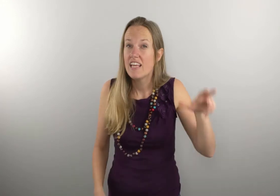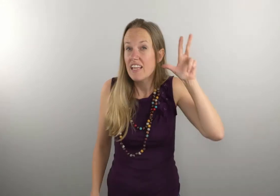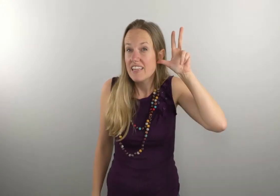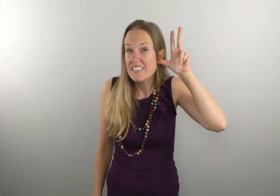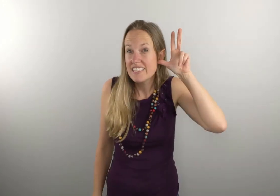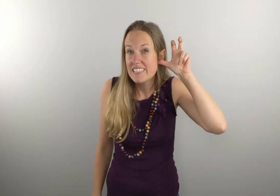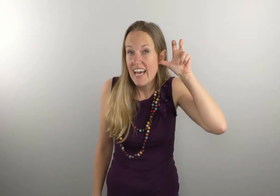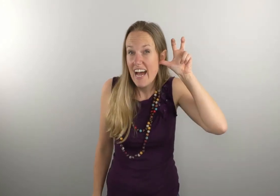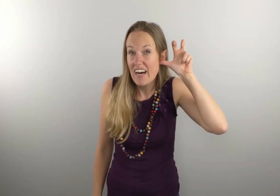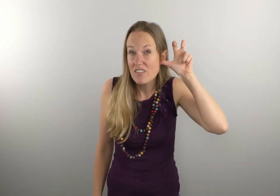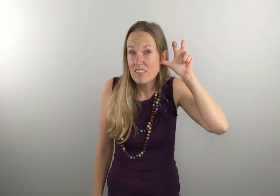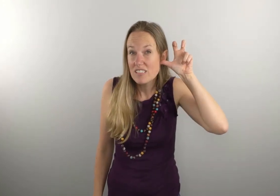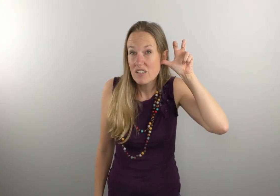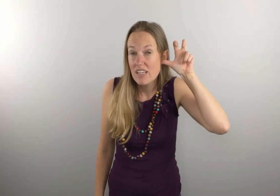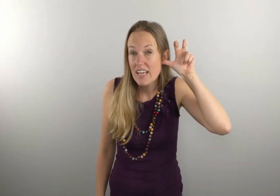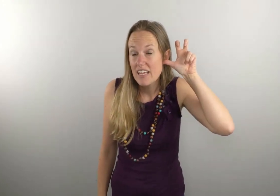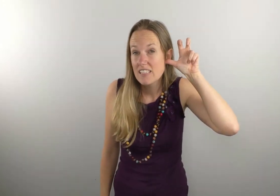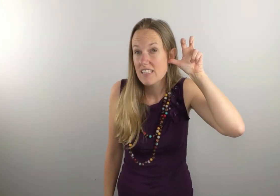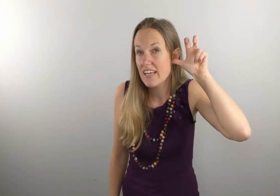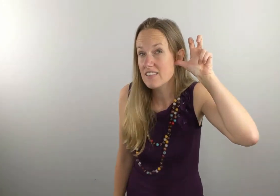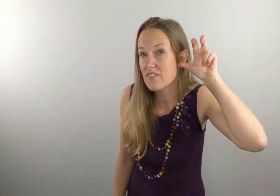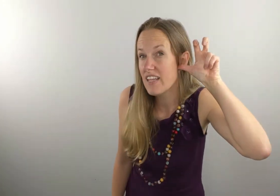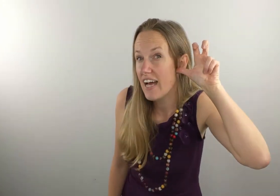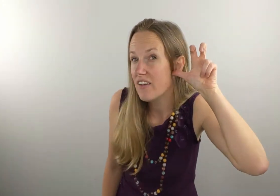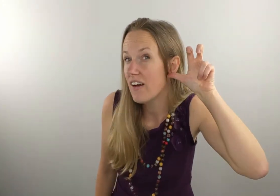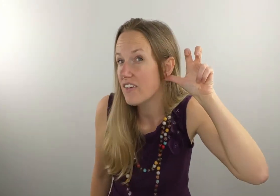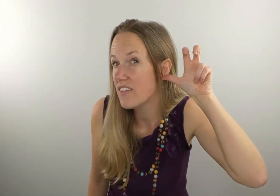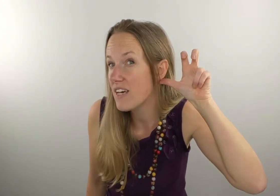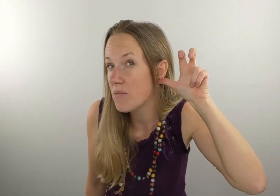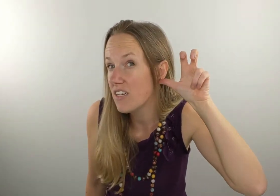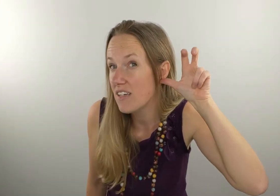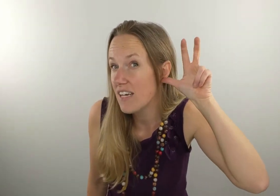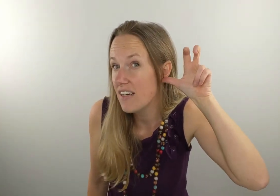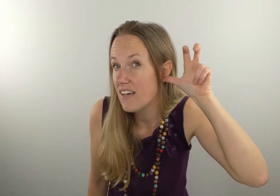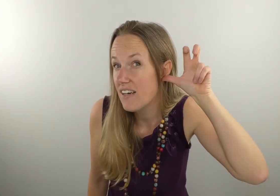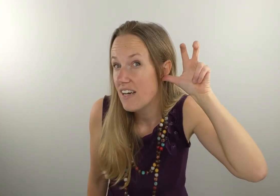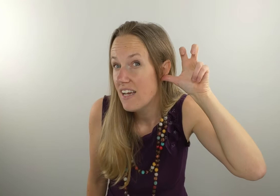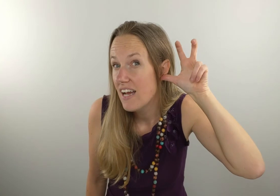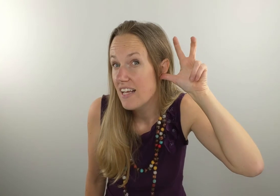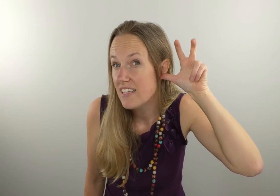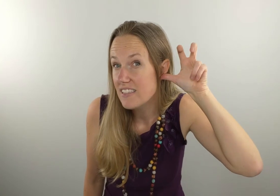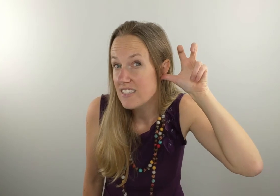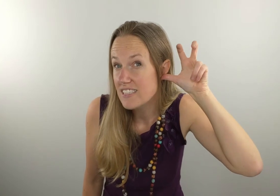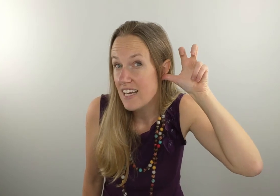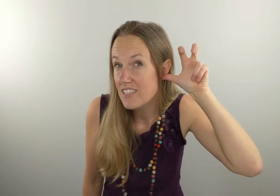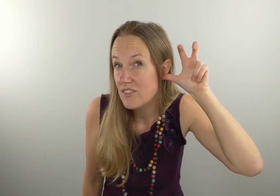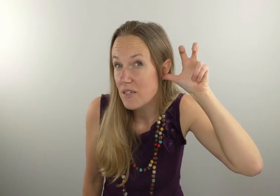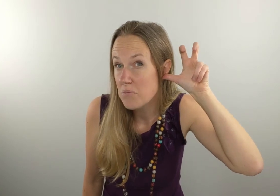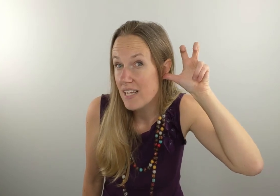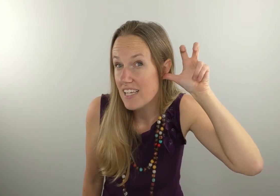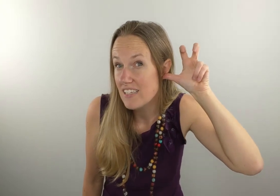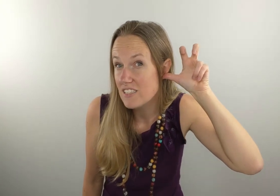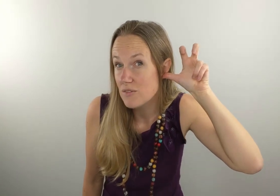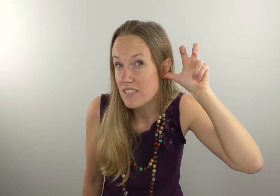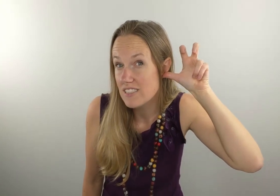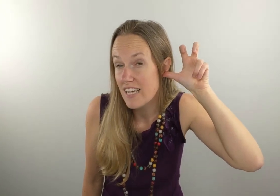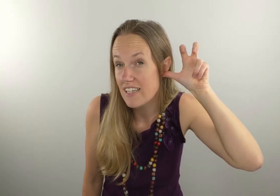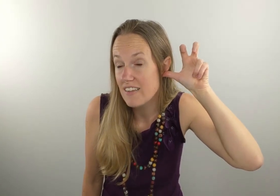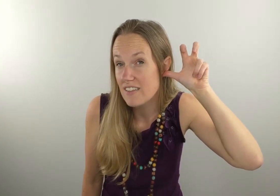the sound. Okay, so for that you have your thumb at your ear, and then you're just kind of doing bunny ears with your second and third